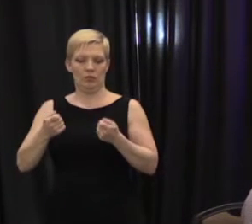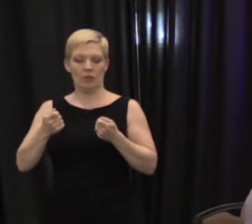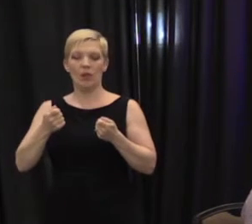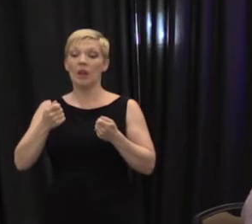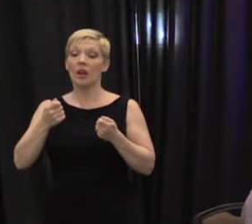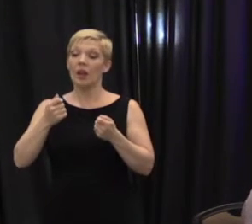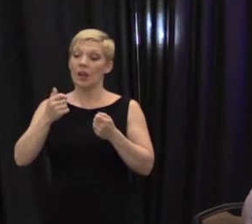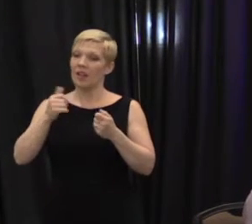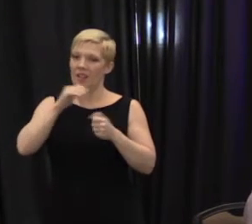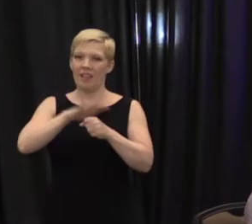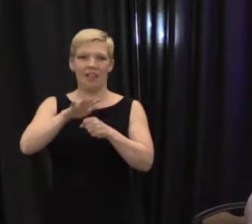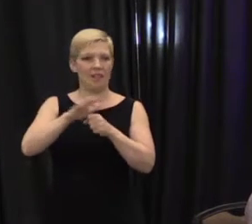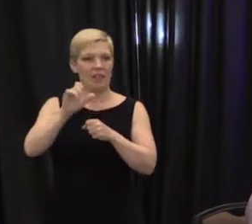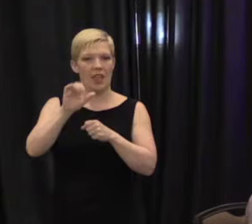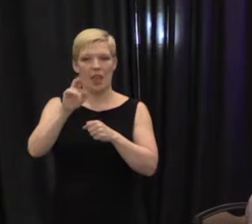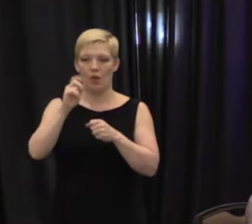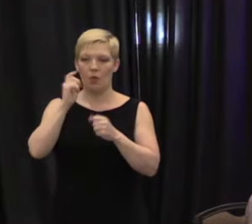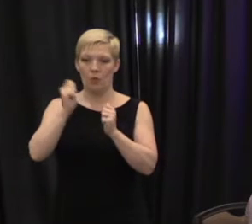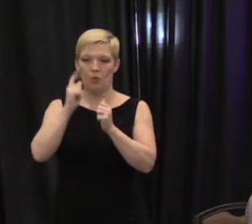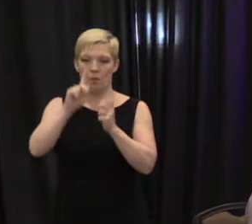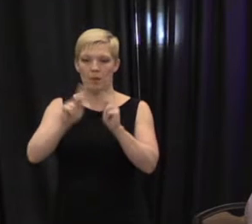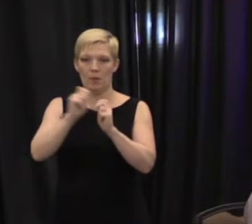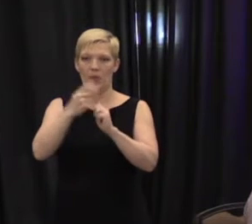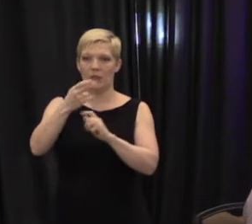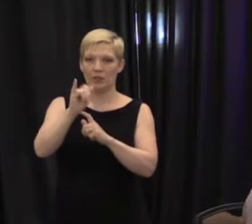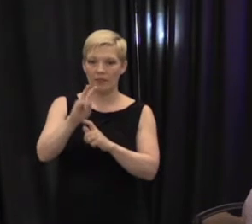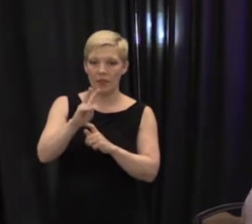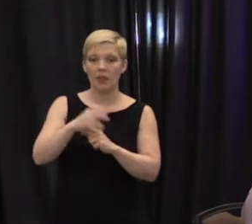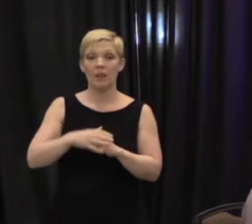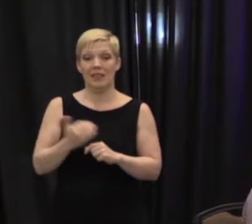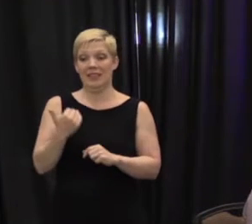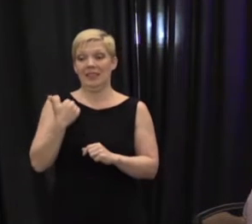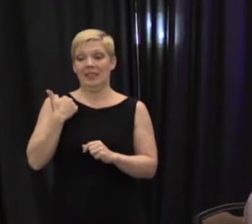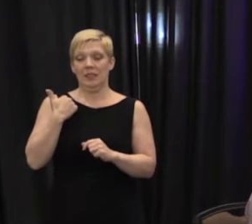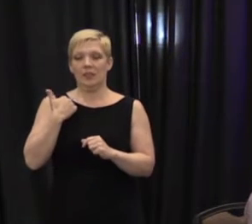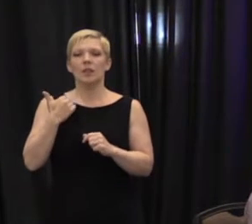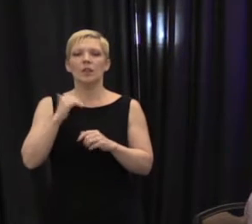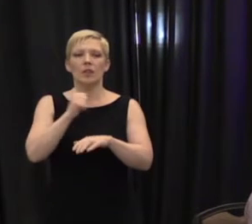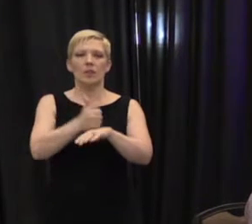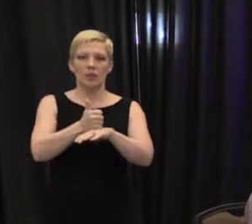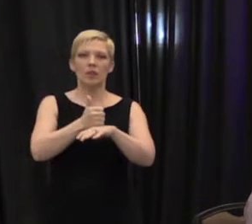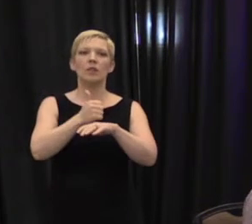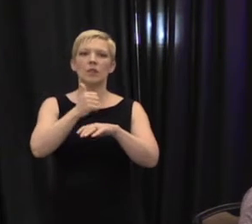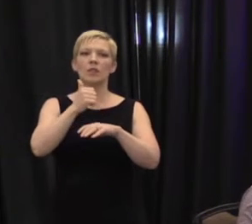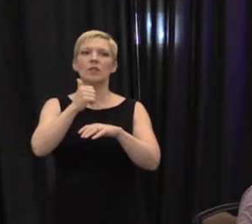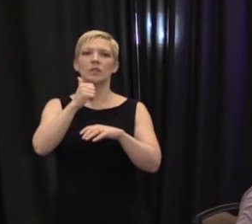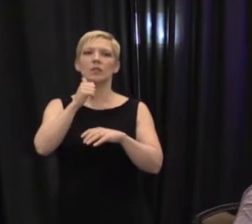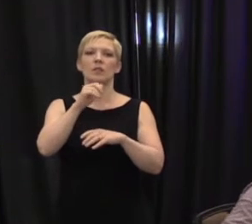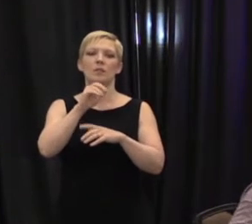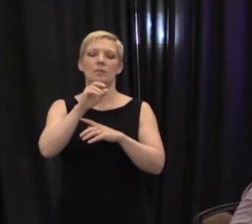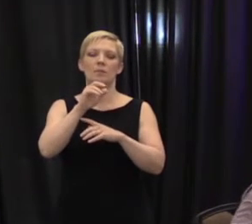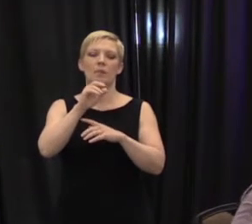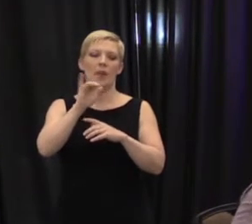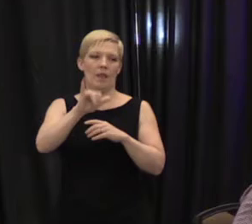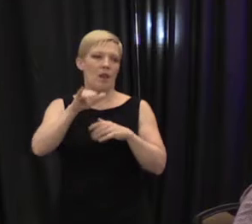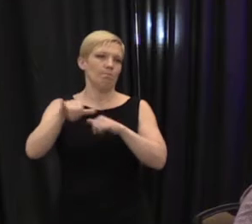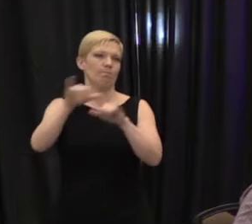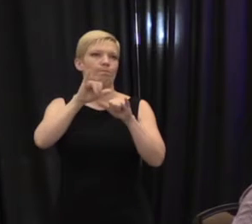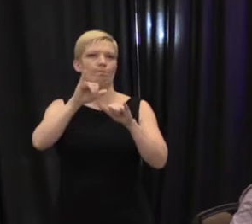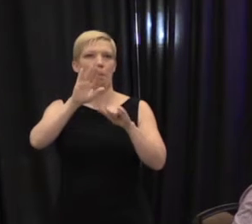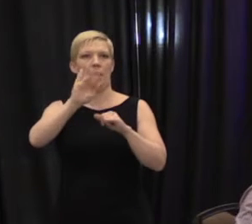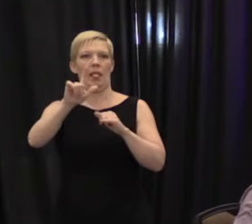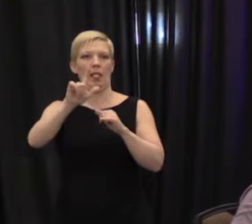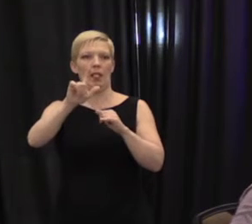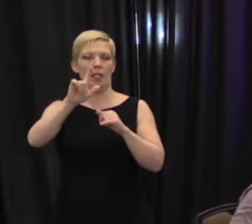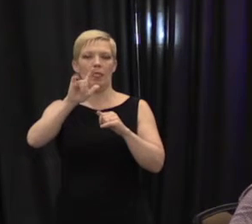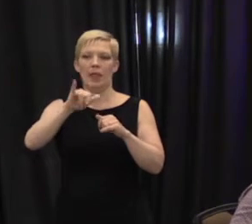an introduction of a PEPFAR reauthorization bill by some interesting bedfellows, right? But it's status quo. It's